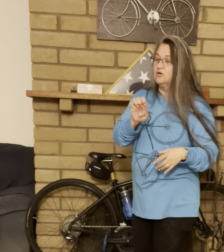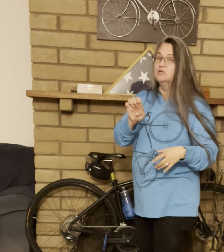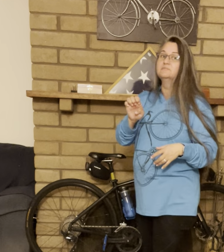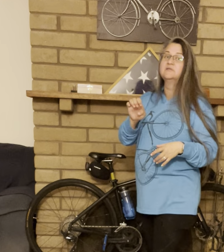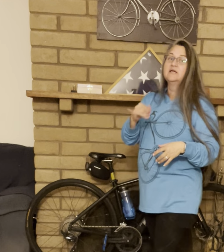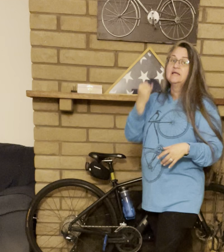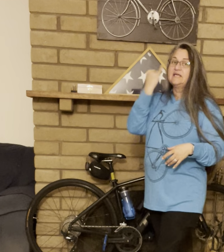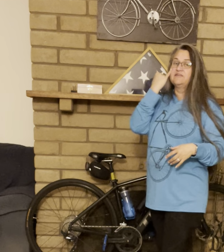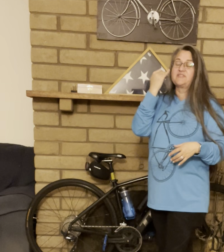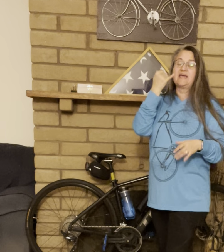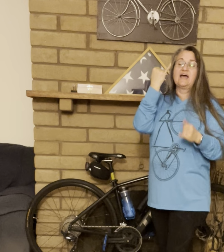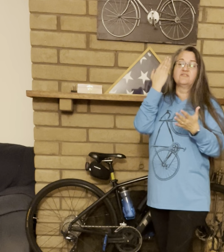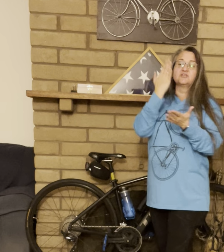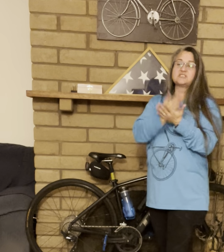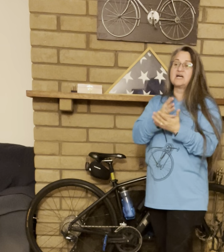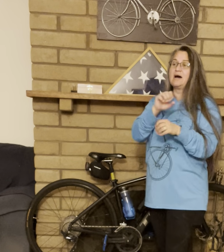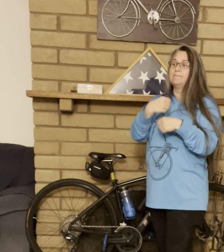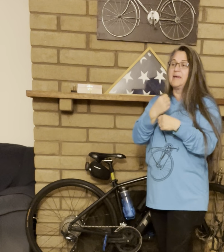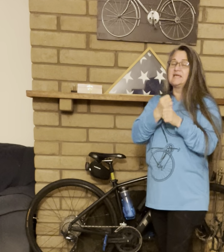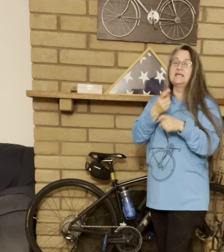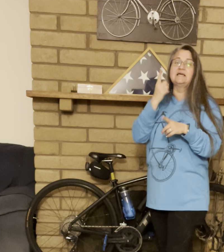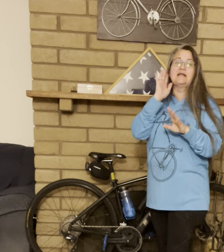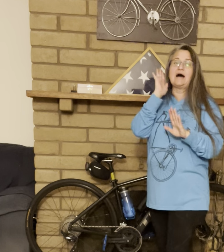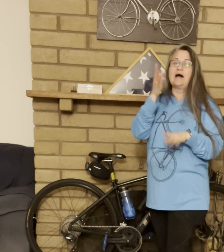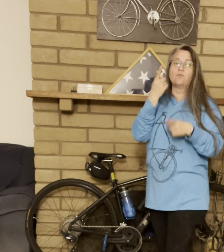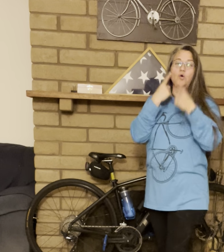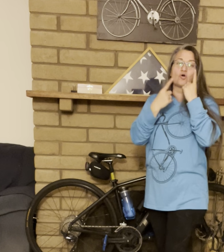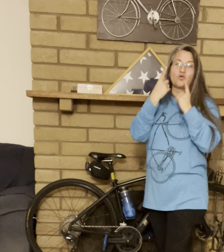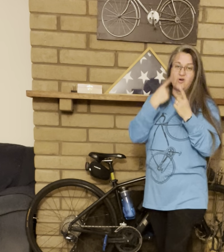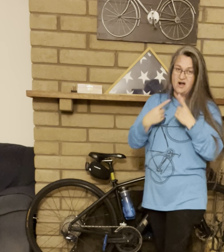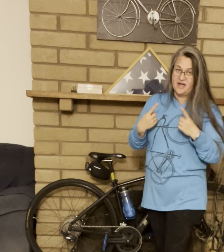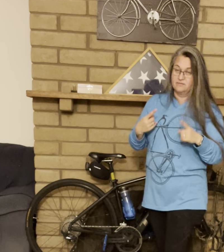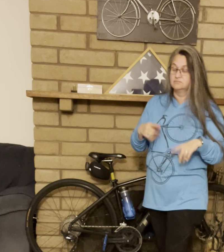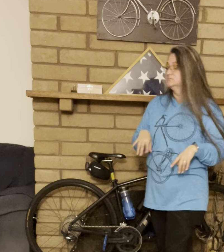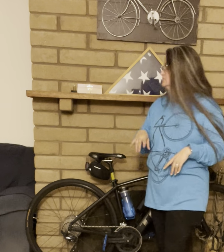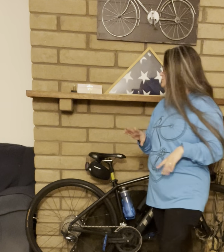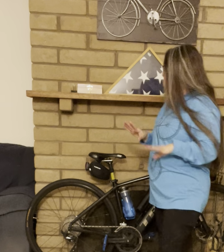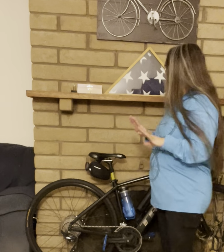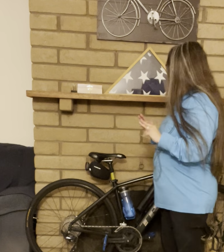saddle. If they ever stop making it, I will cry.